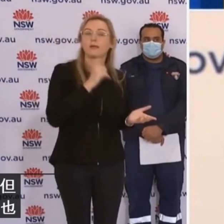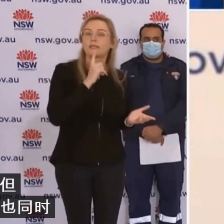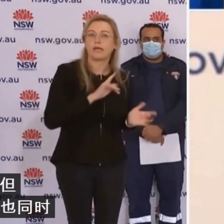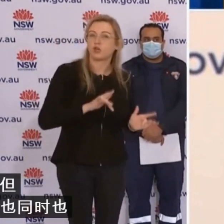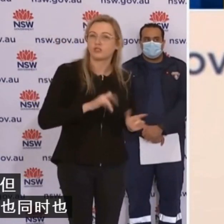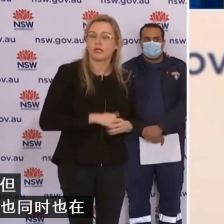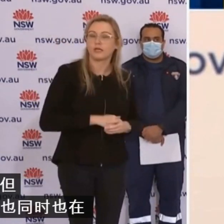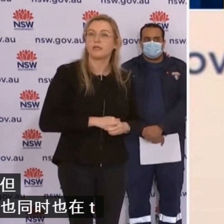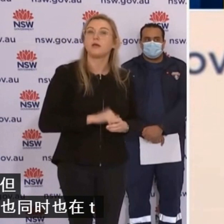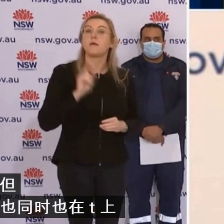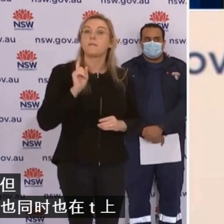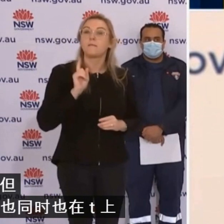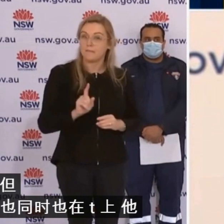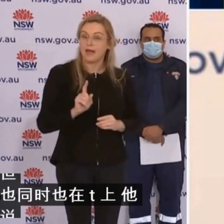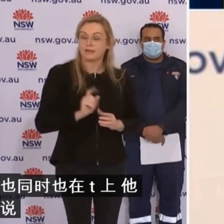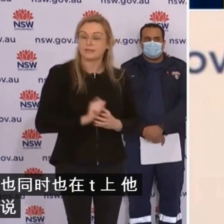on the